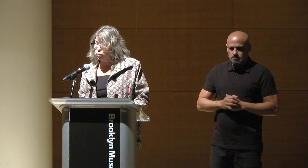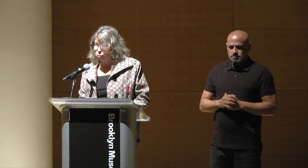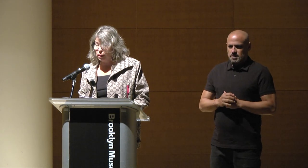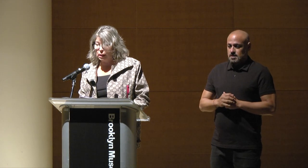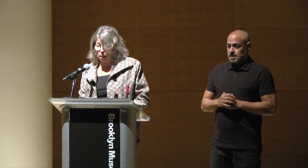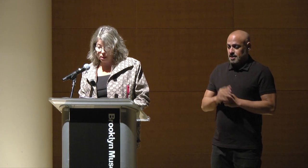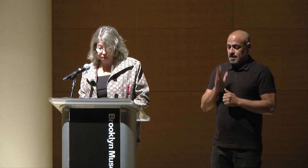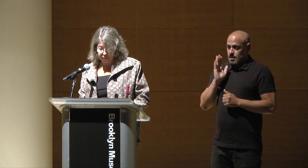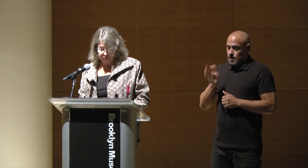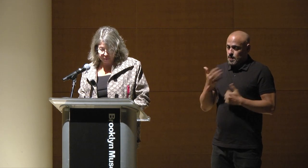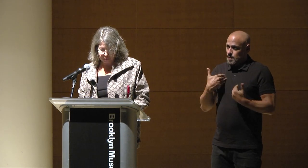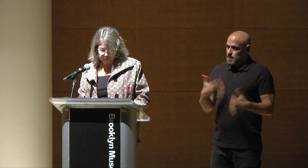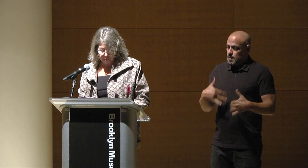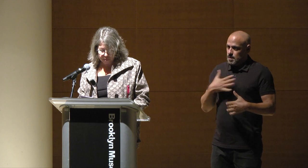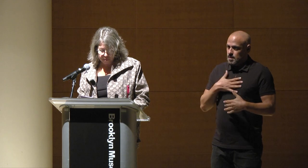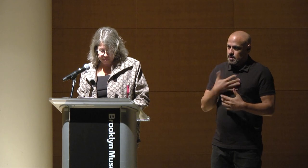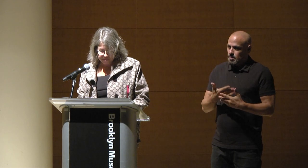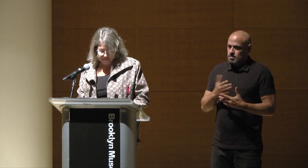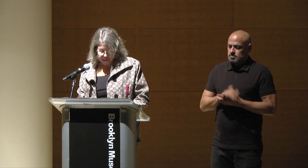which we really need.